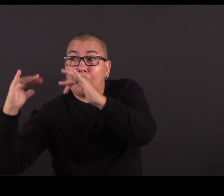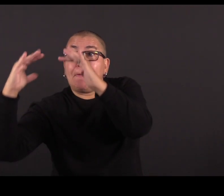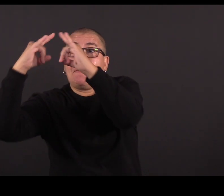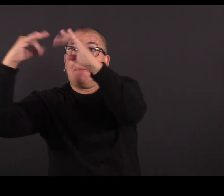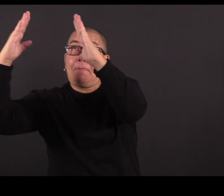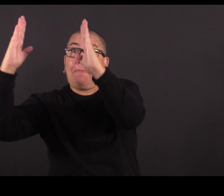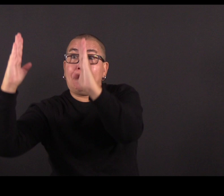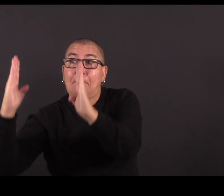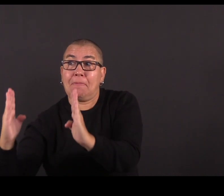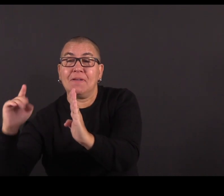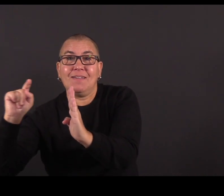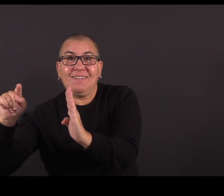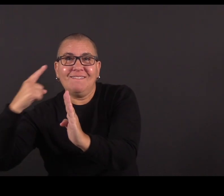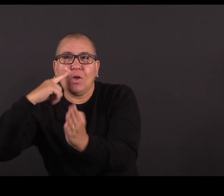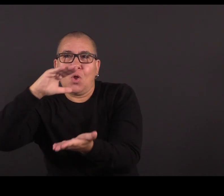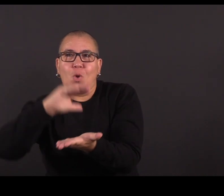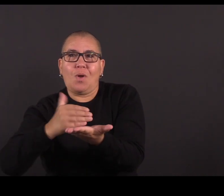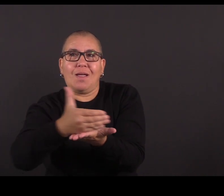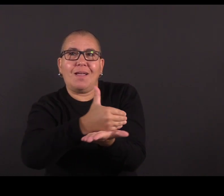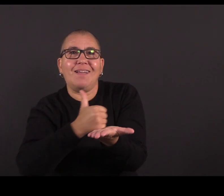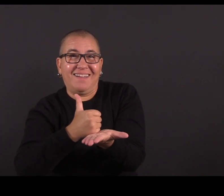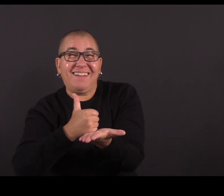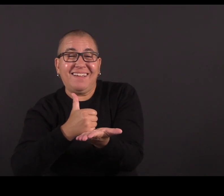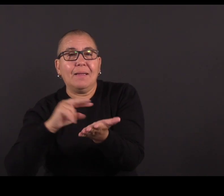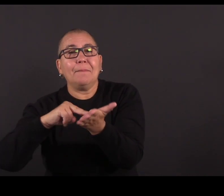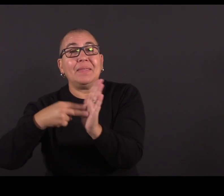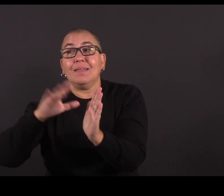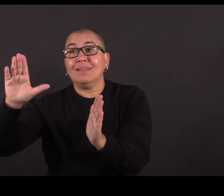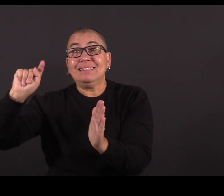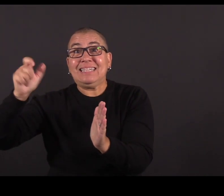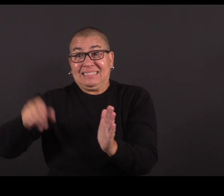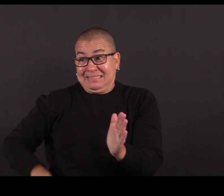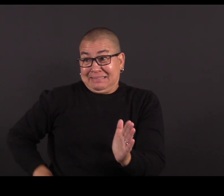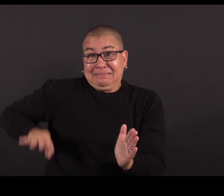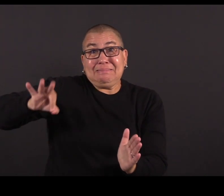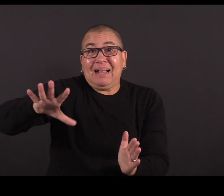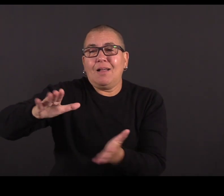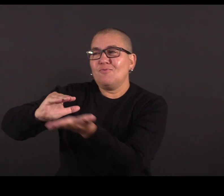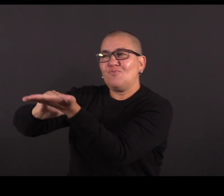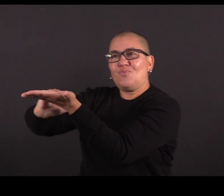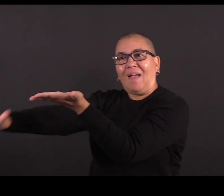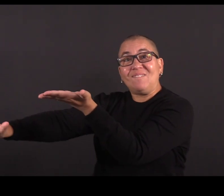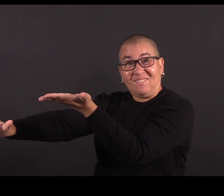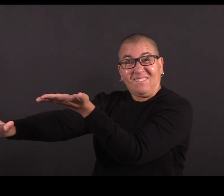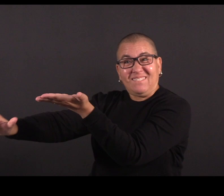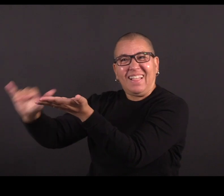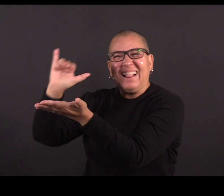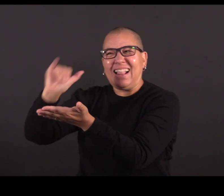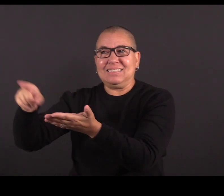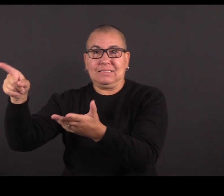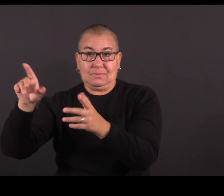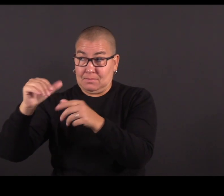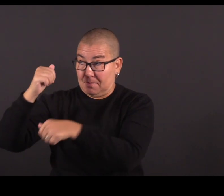owner to make some units available at an affordable rate for households at a certain income level.